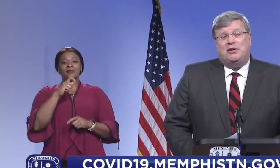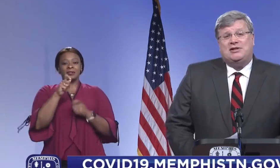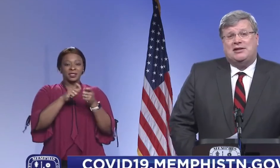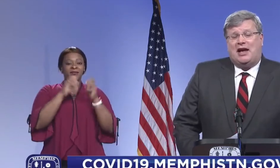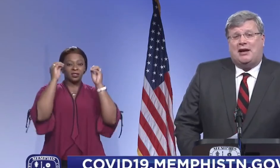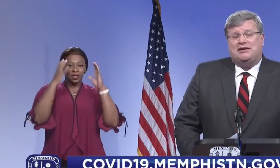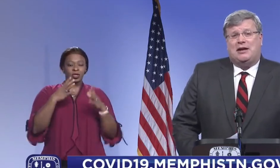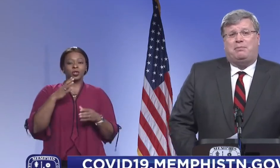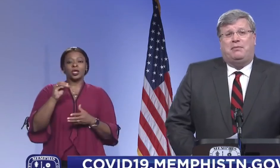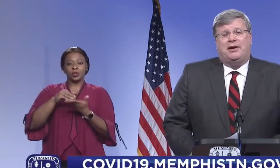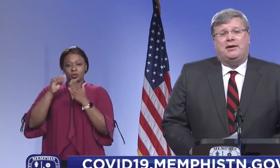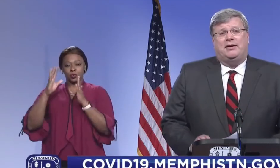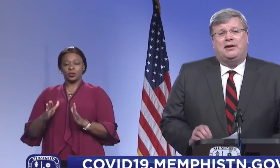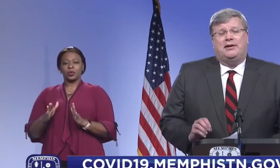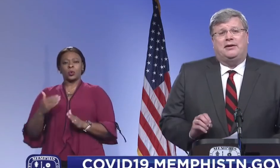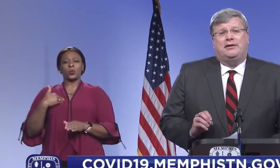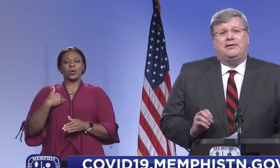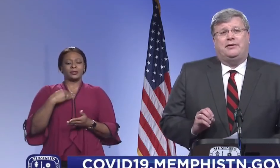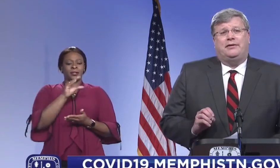we